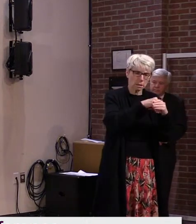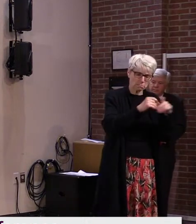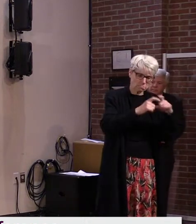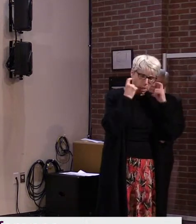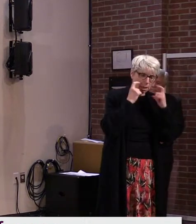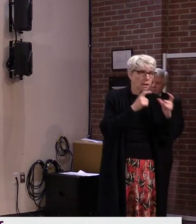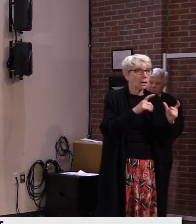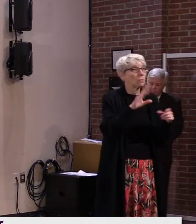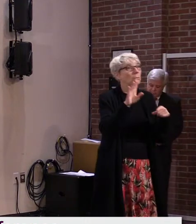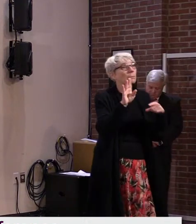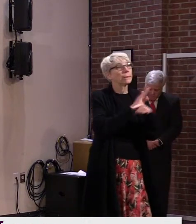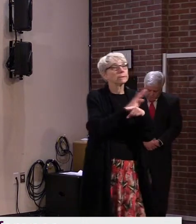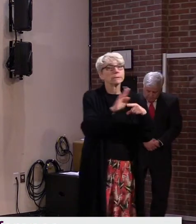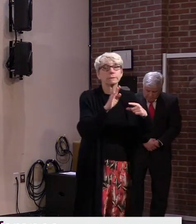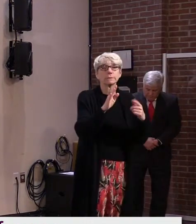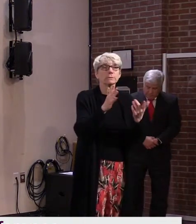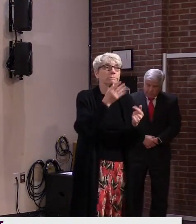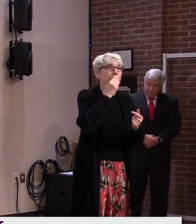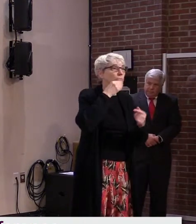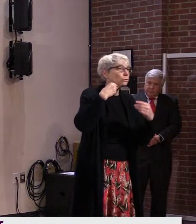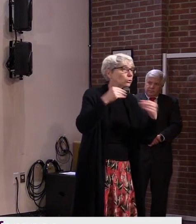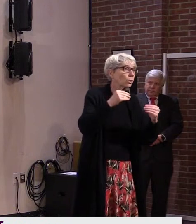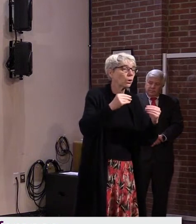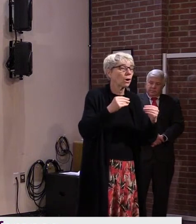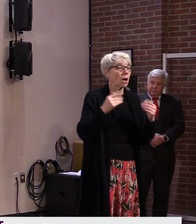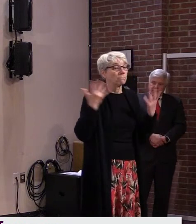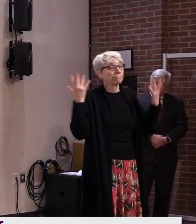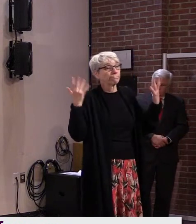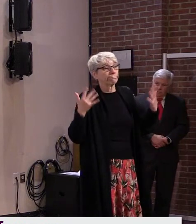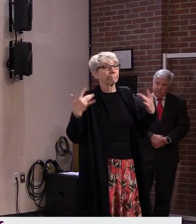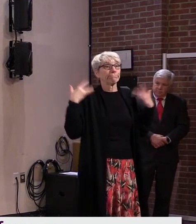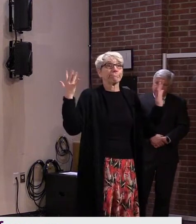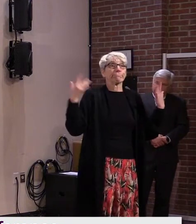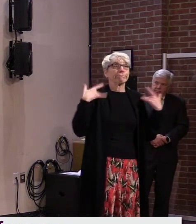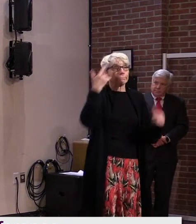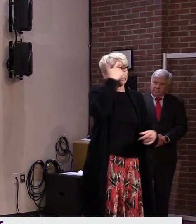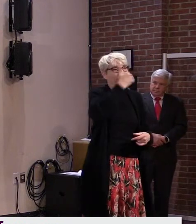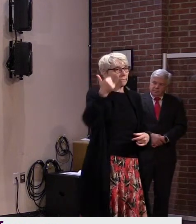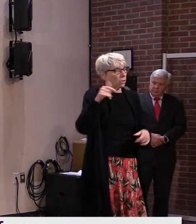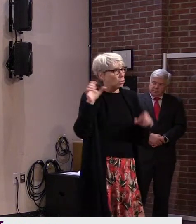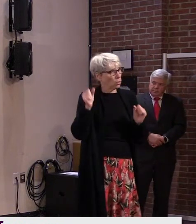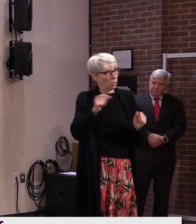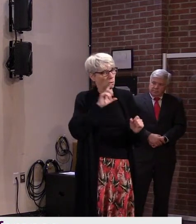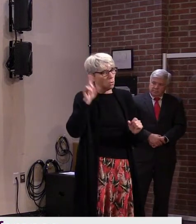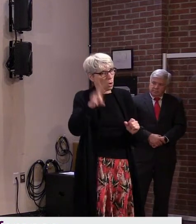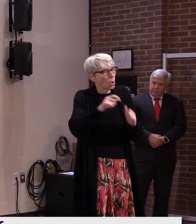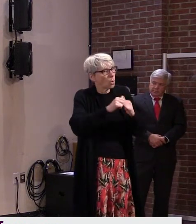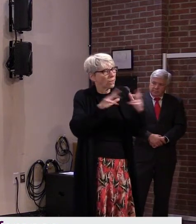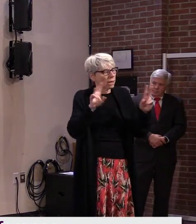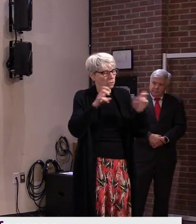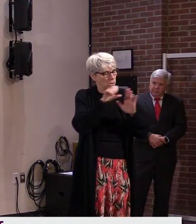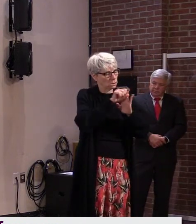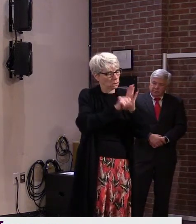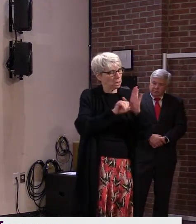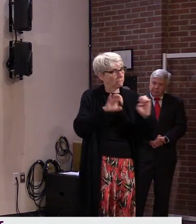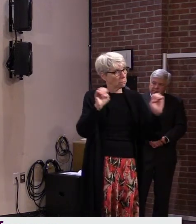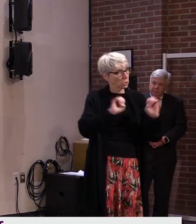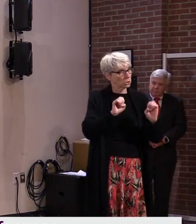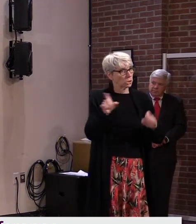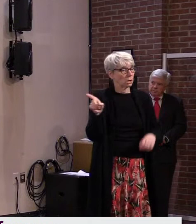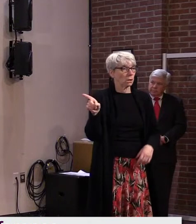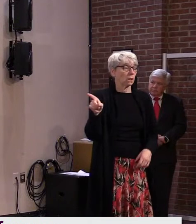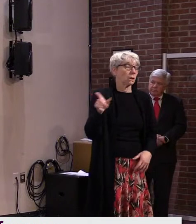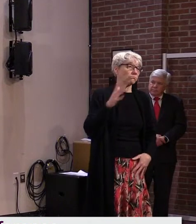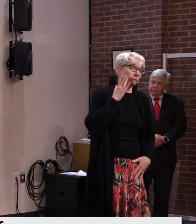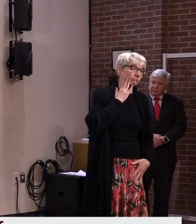other places in the public don't. So could you do that without a state of emergency? Yeah, well, you could, I suppose.